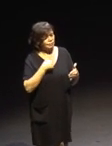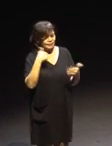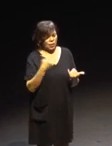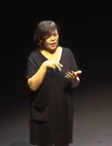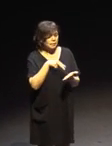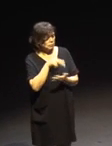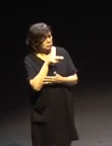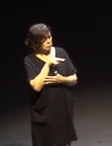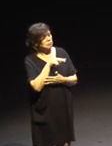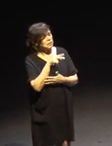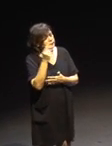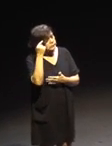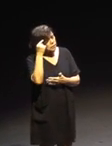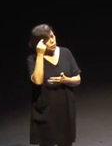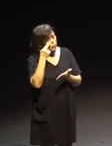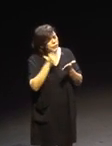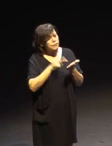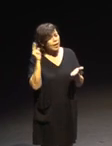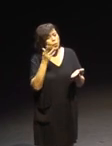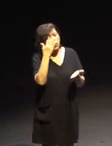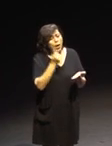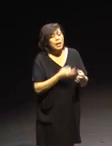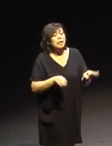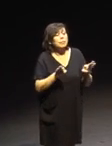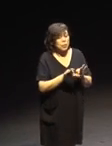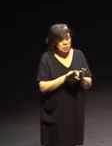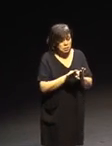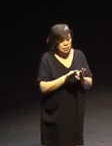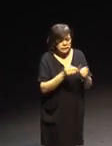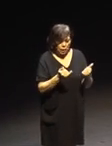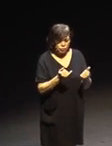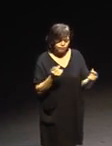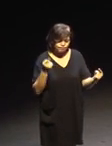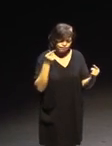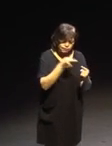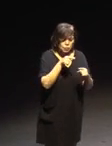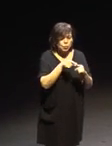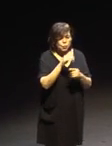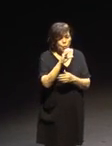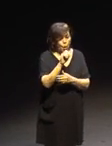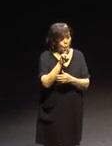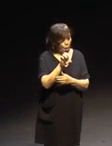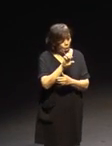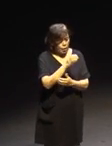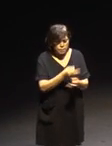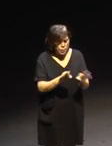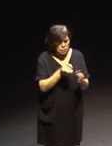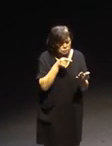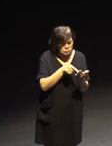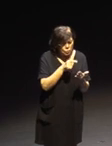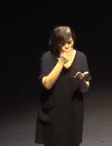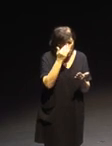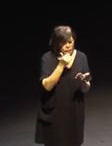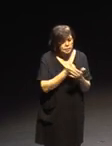on why this is so important for us, is to really get to the core of it and to ask ourselves that are we